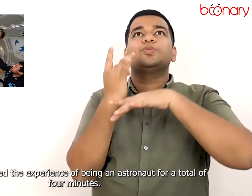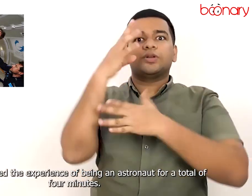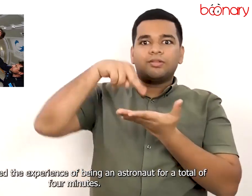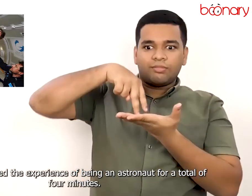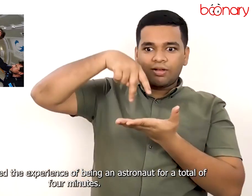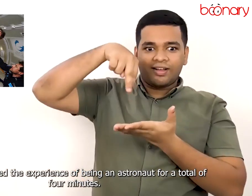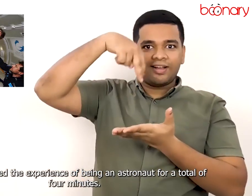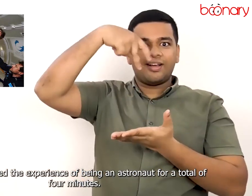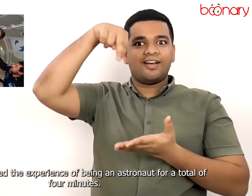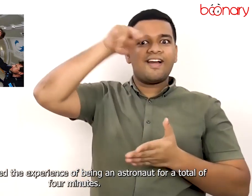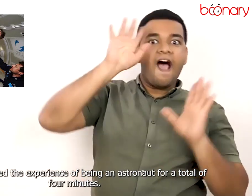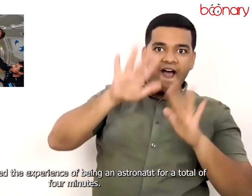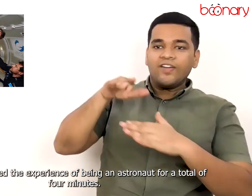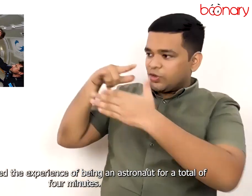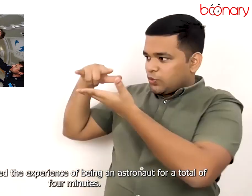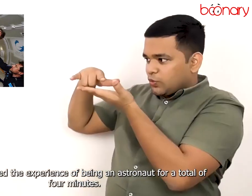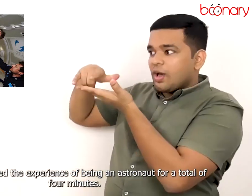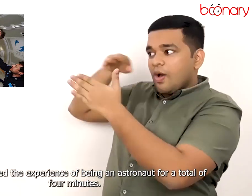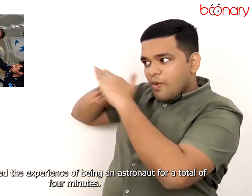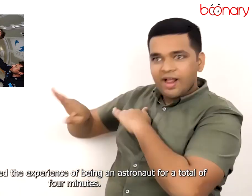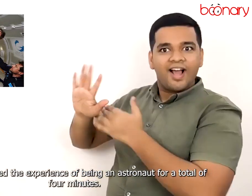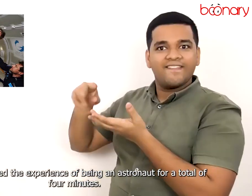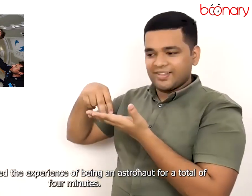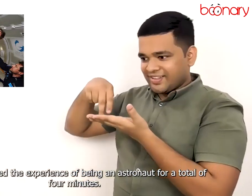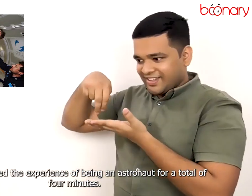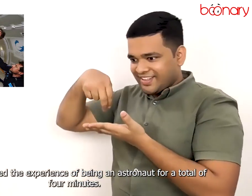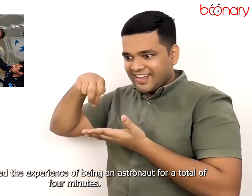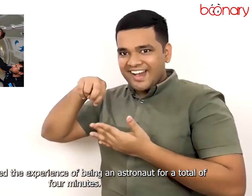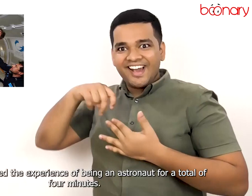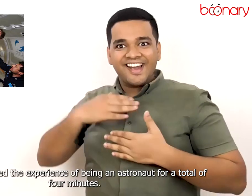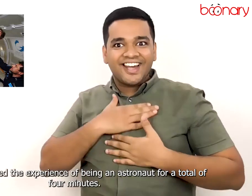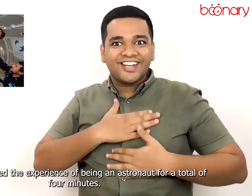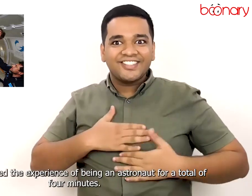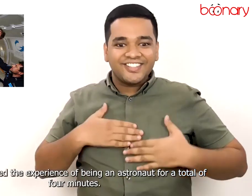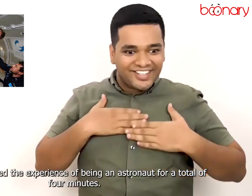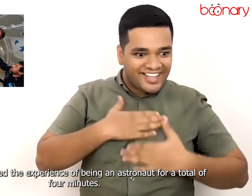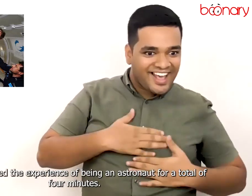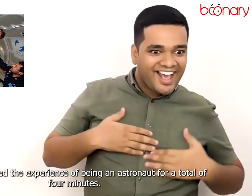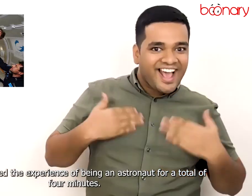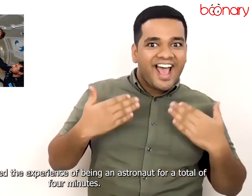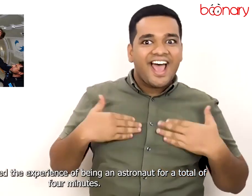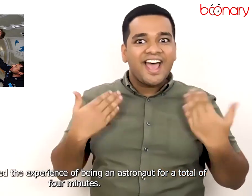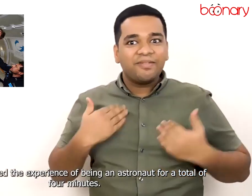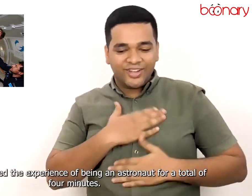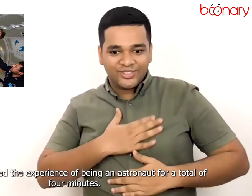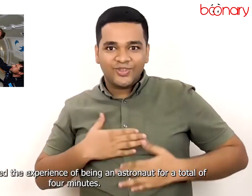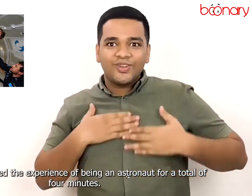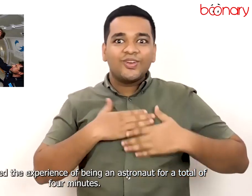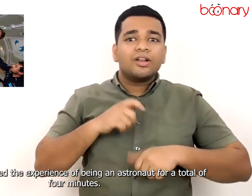He truly enjoyed the experience of being an astronaut for a total of